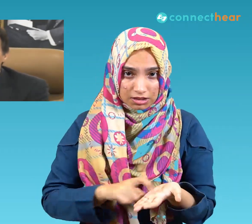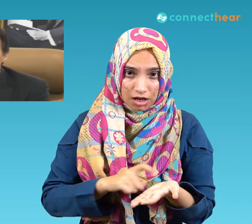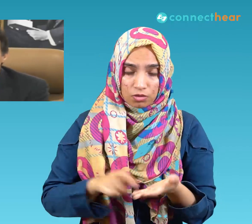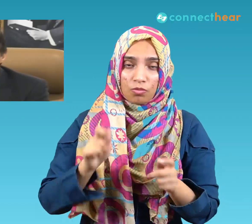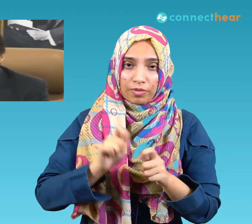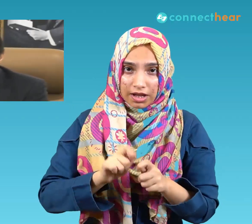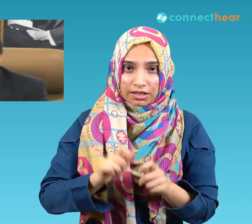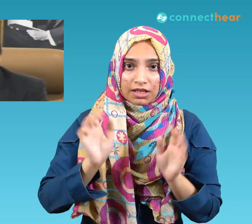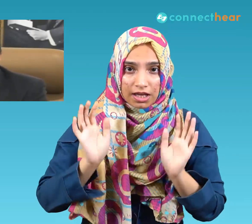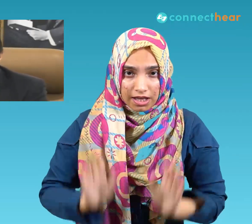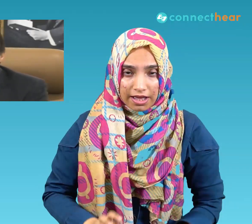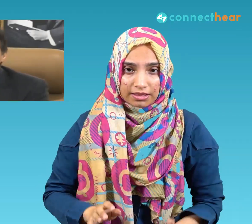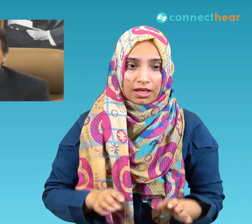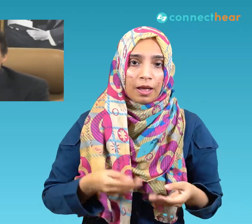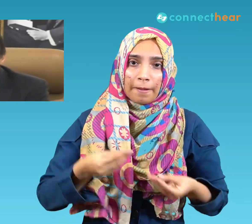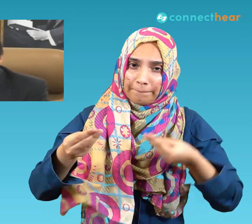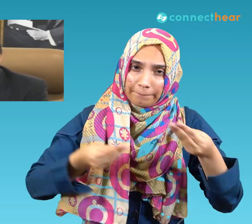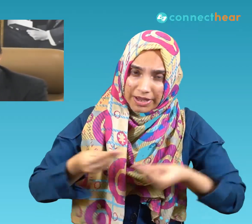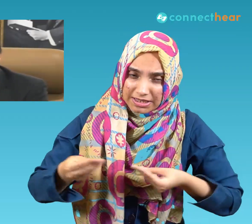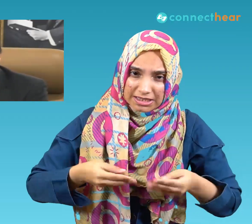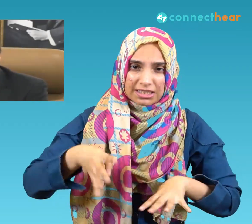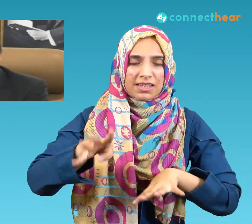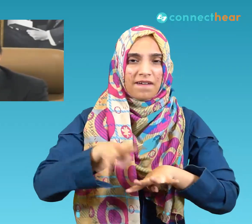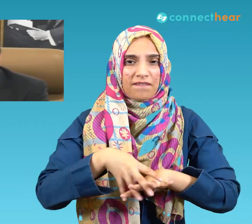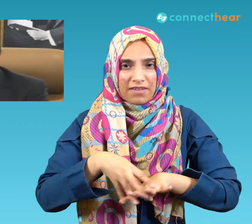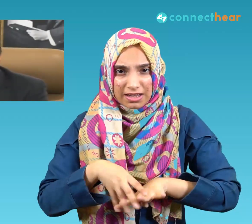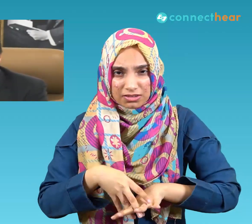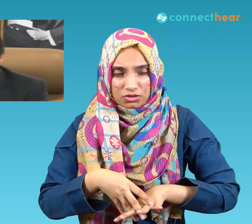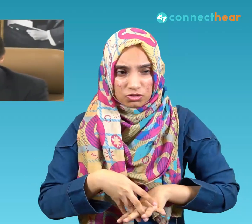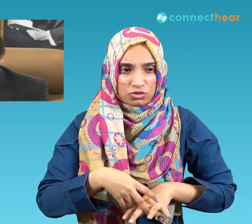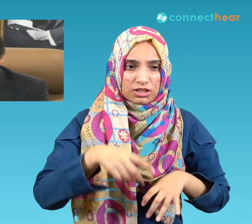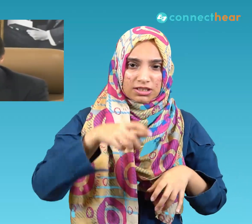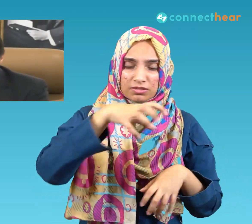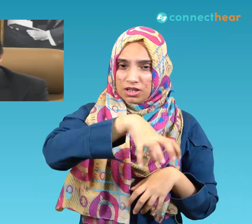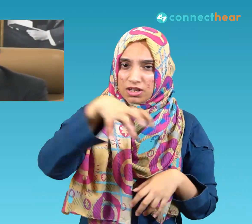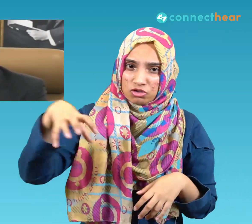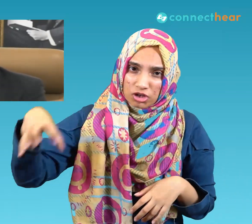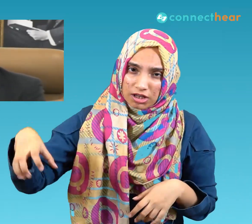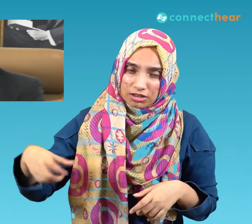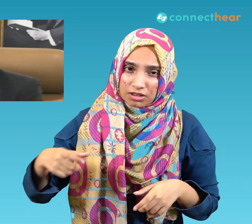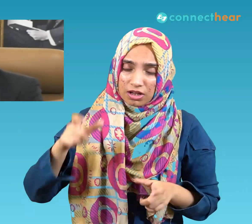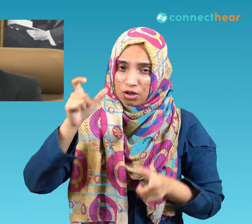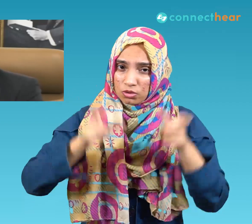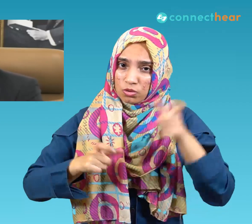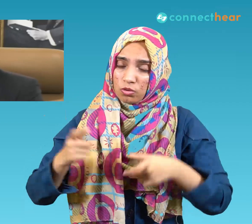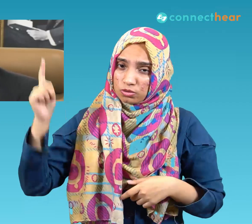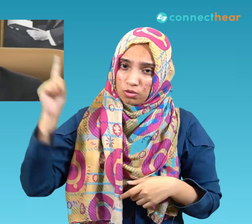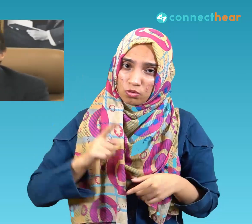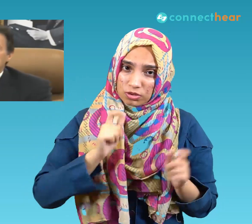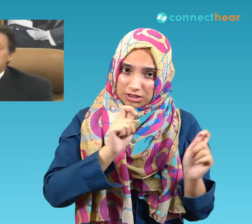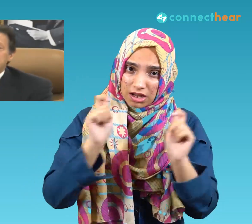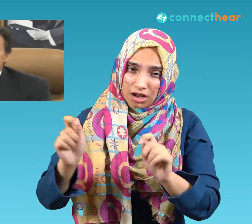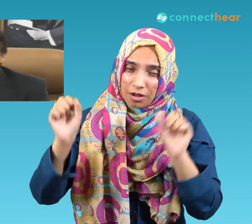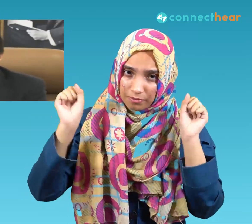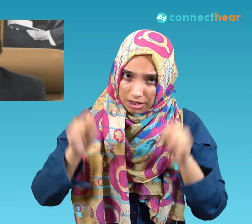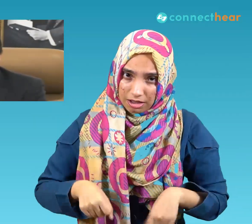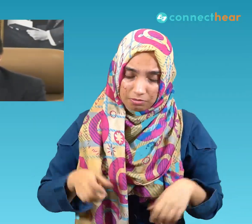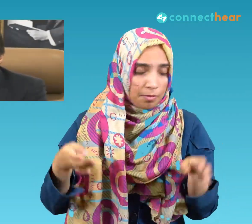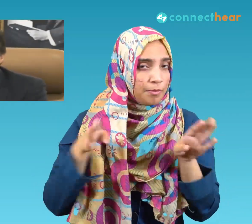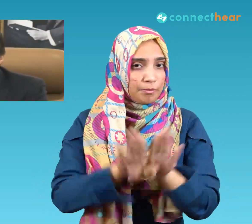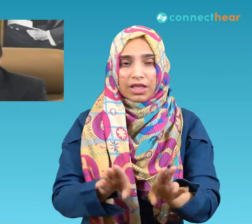businesses and the factories which employ people. We are not going to lock them down. We are going to only lock down